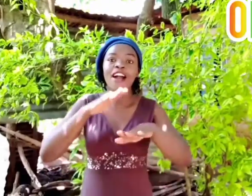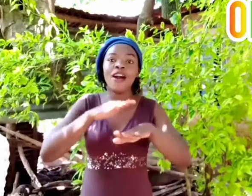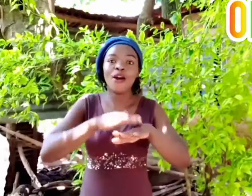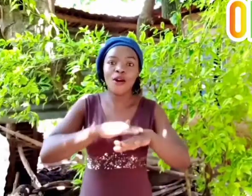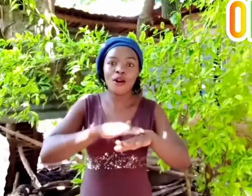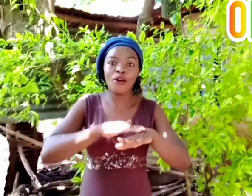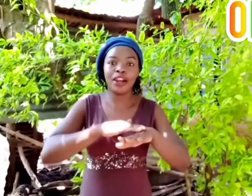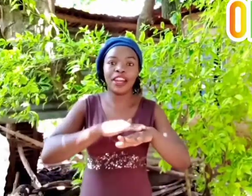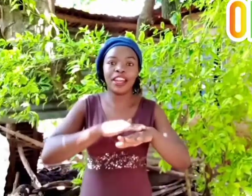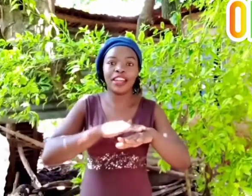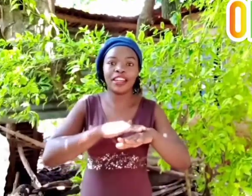On.